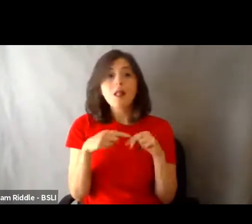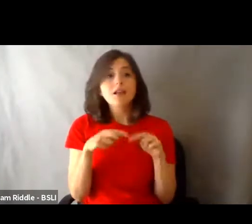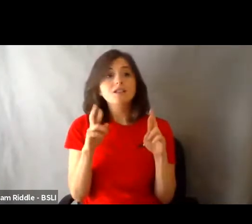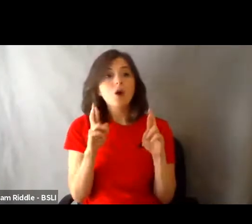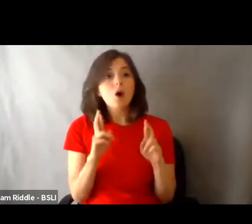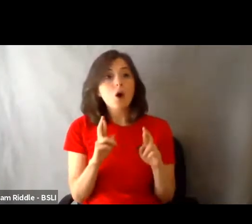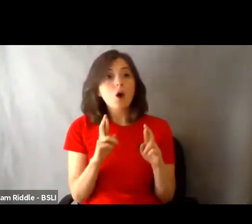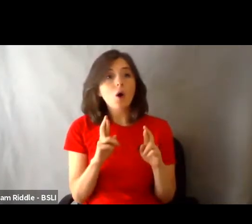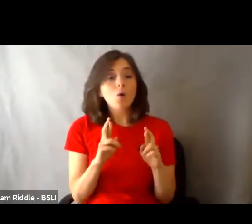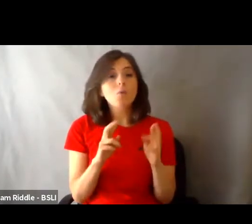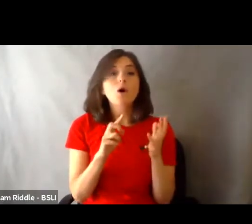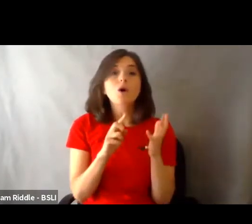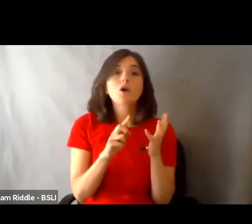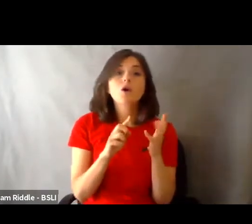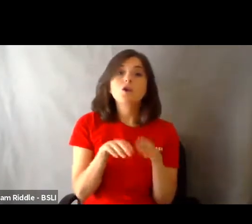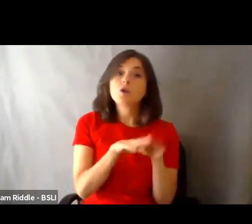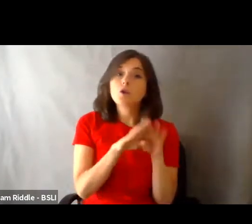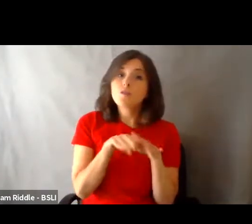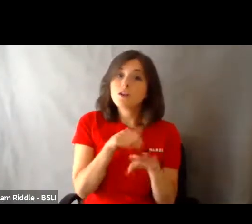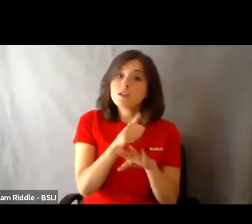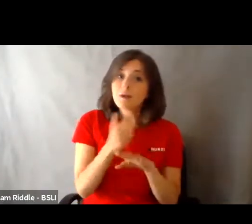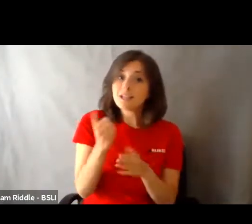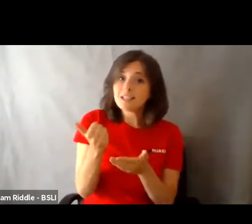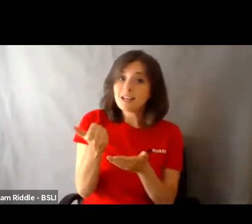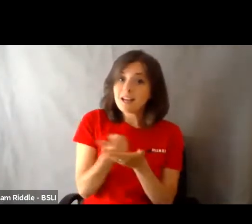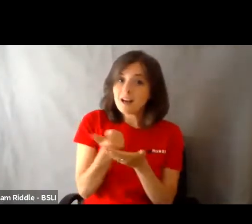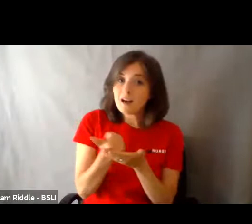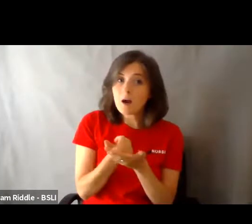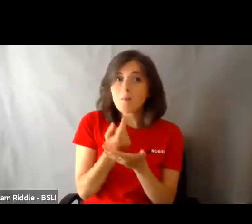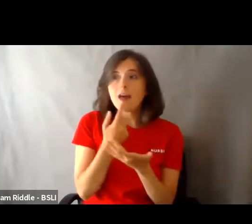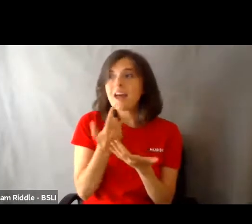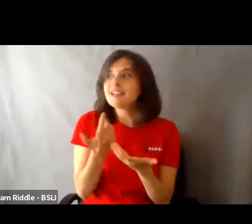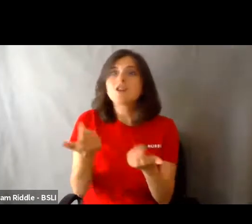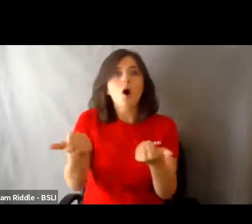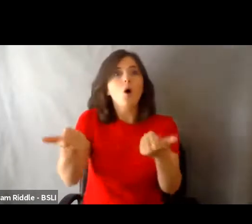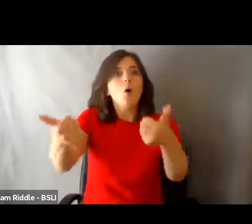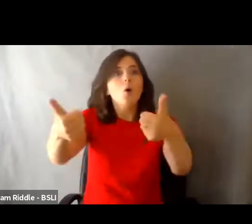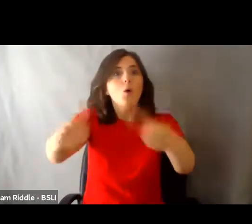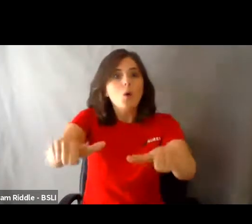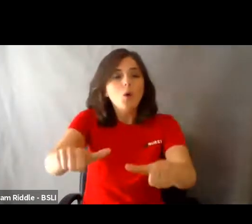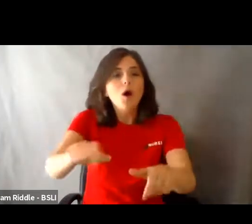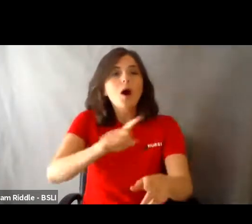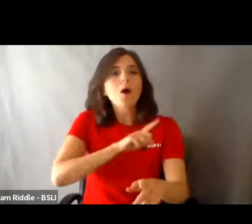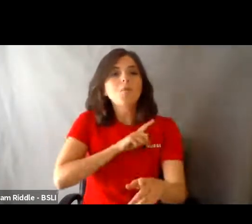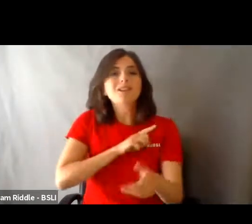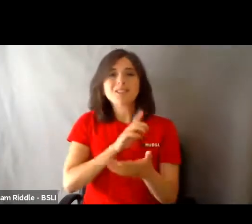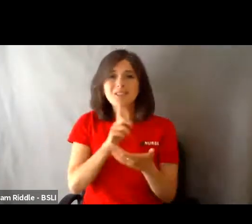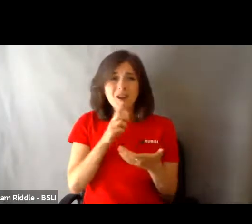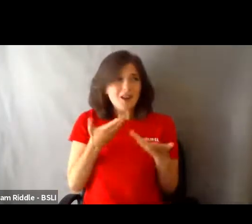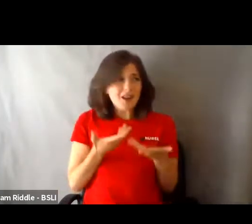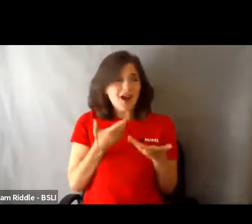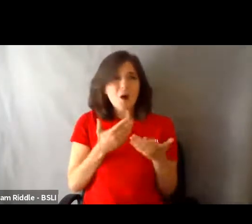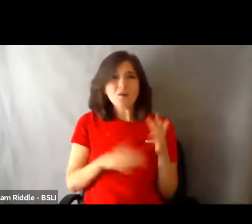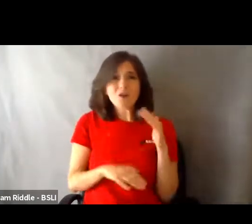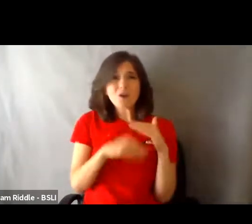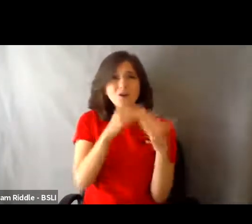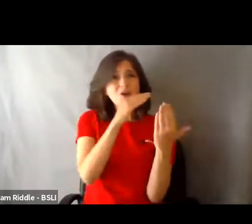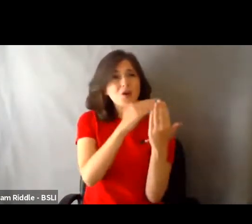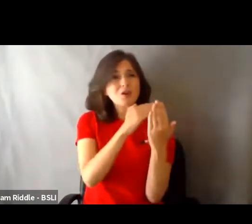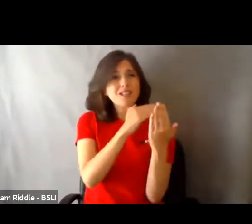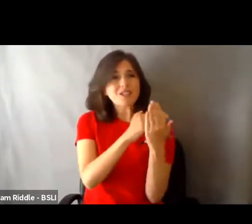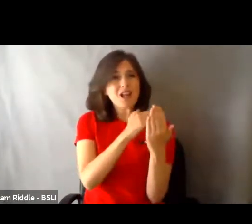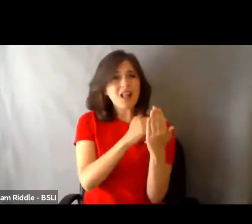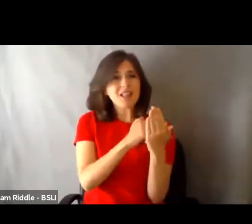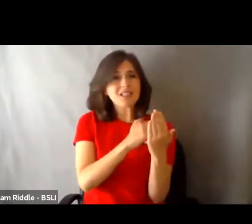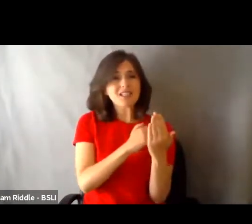an inevitability. It would spare us the awful system of full conditionality, which is currently what happens